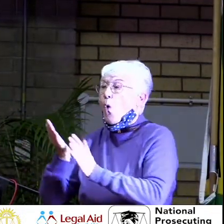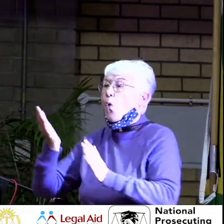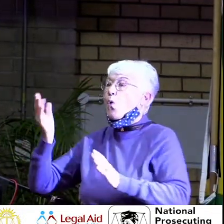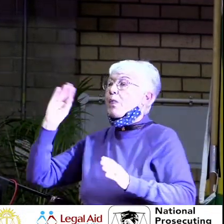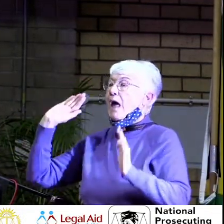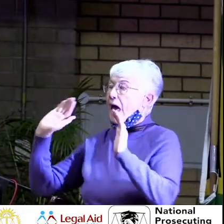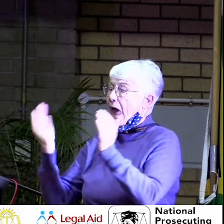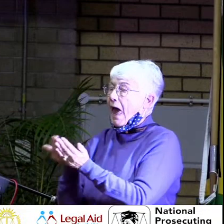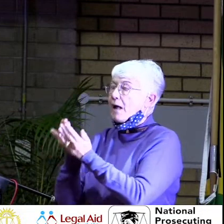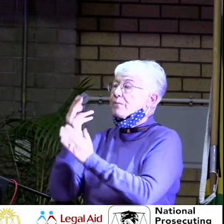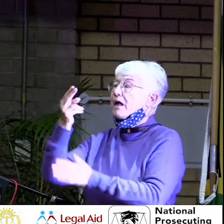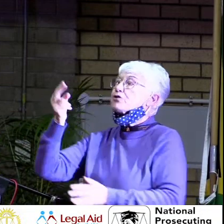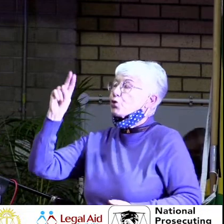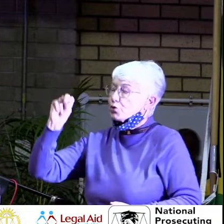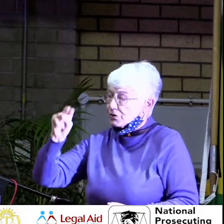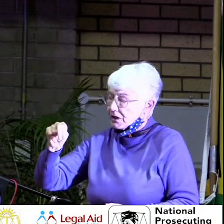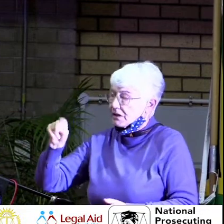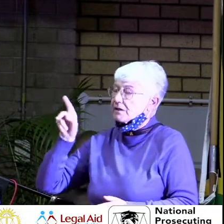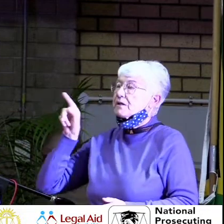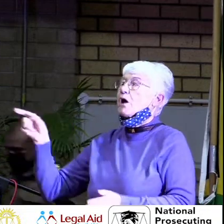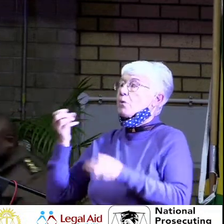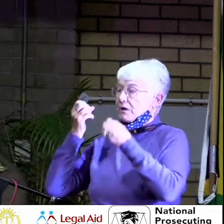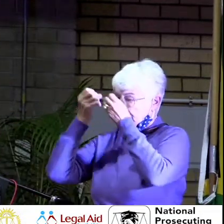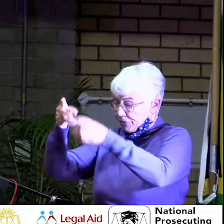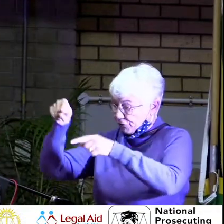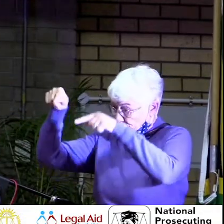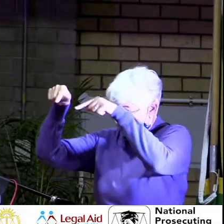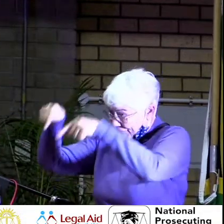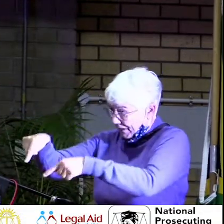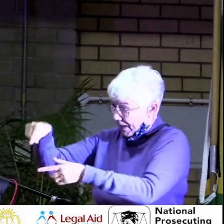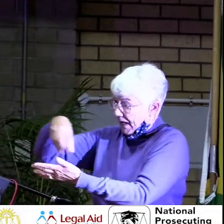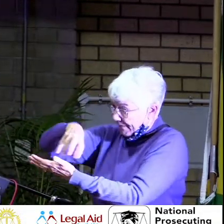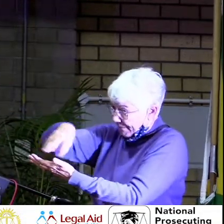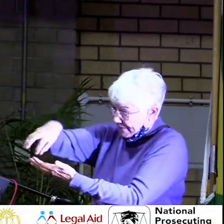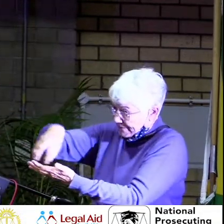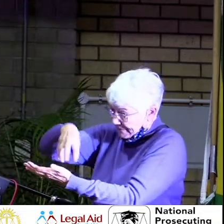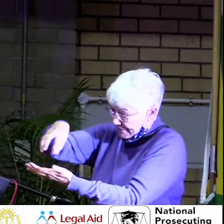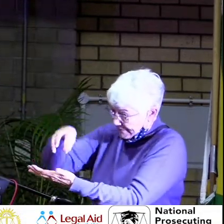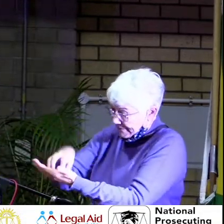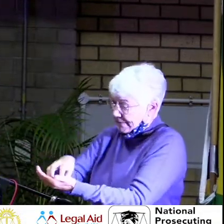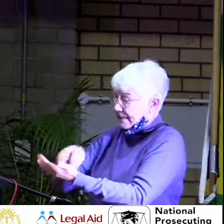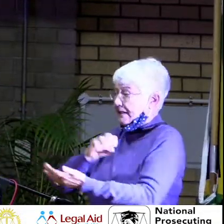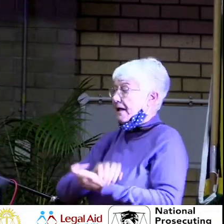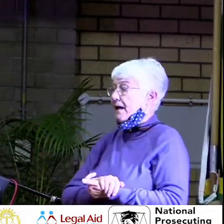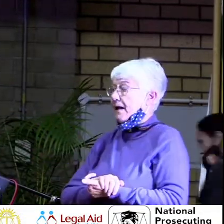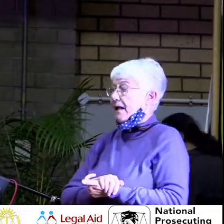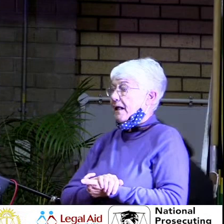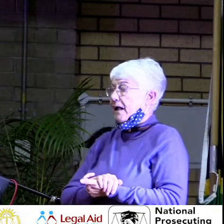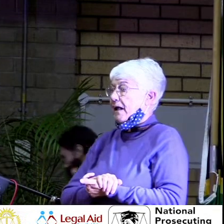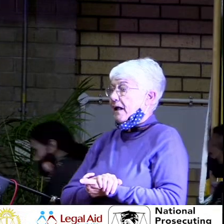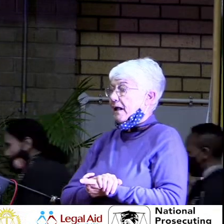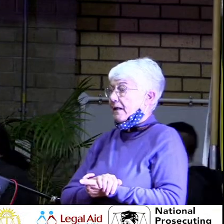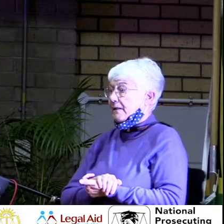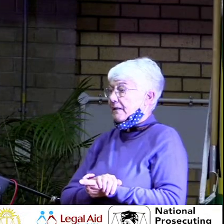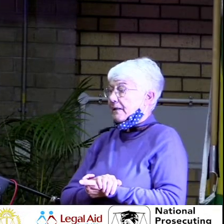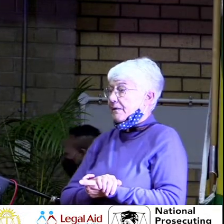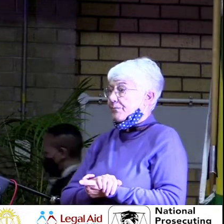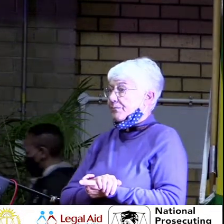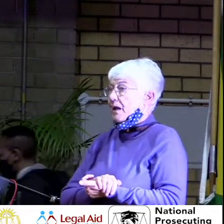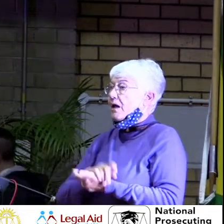Health, we treat sexual violence as a medical